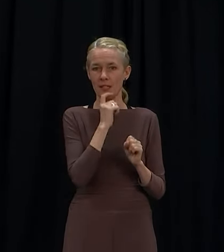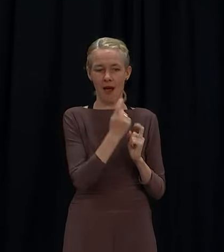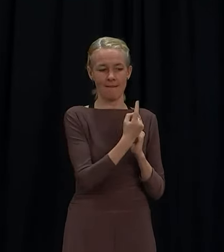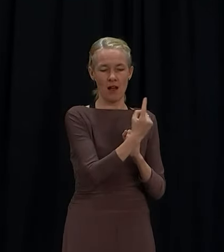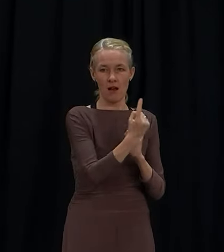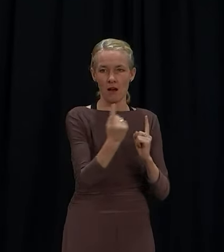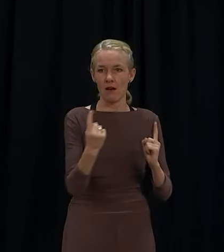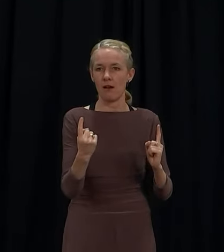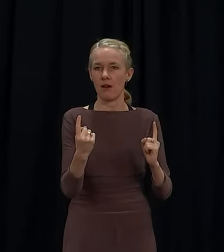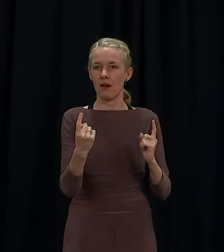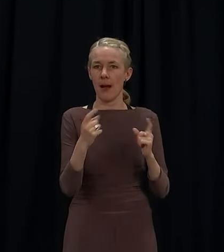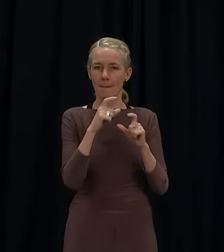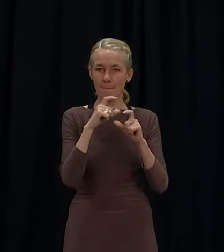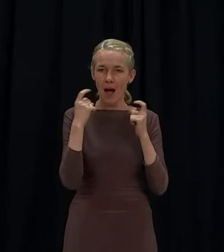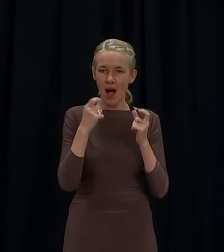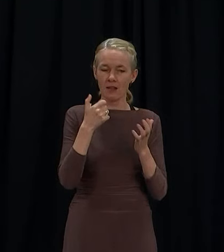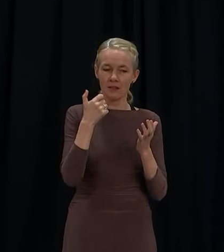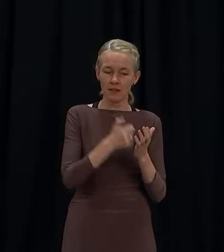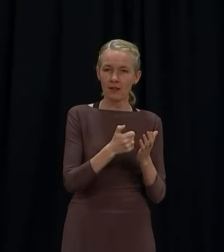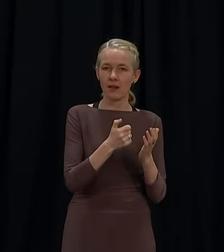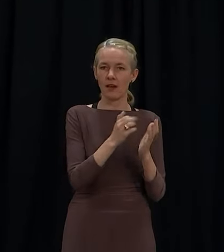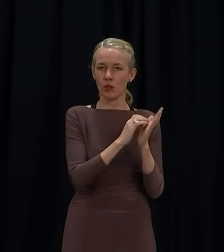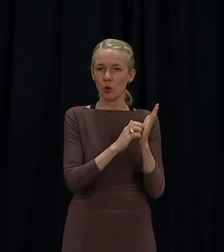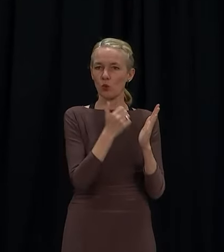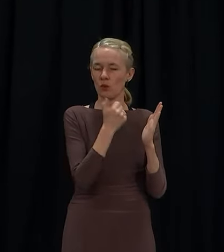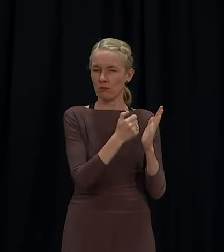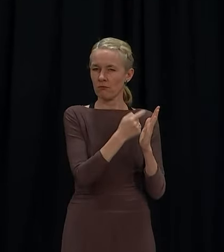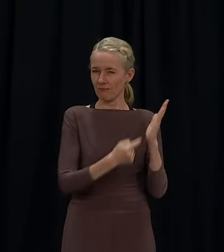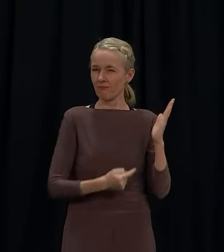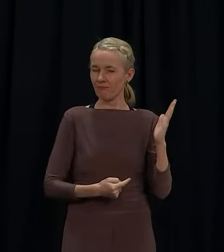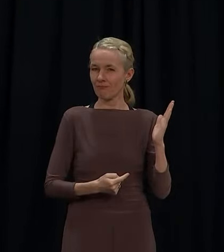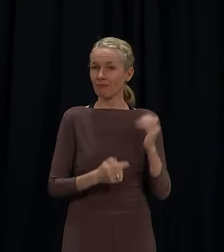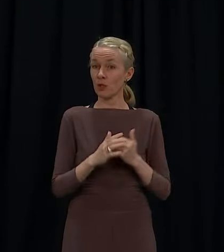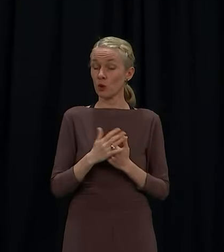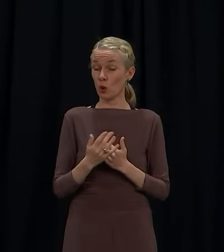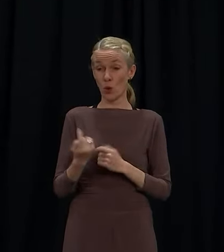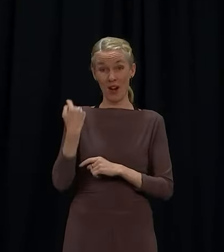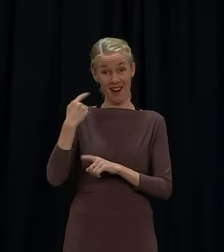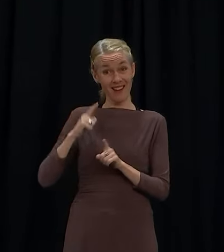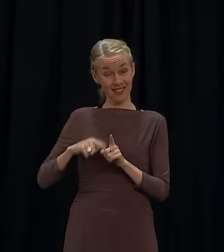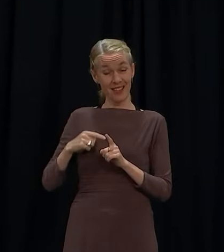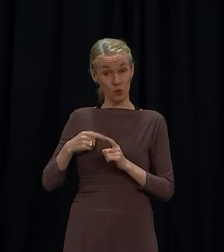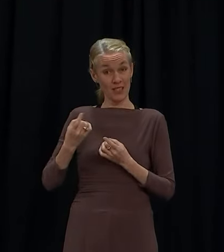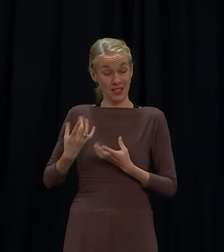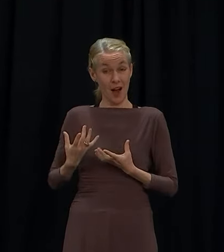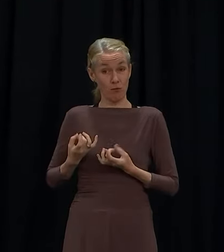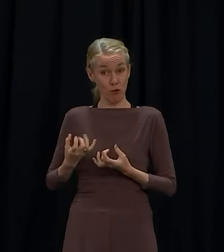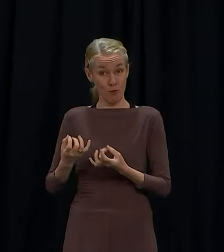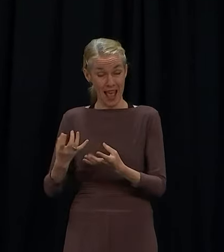from early last year, that we need to have good mechanisms in place to make sure that